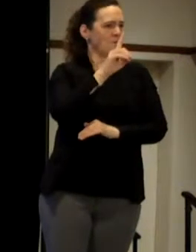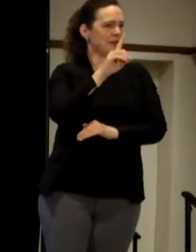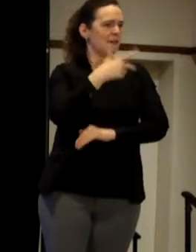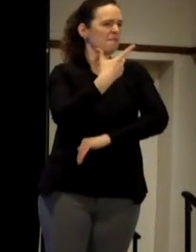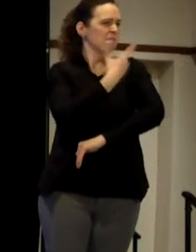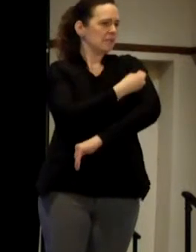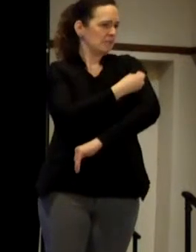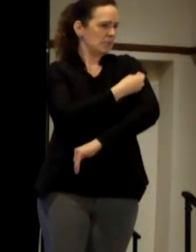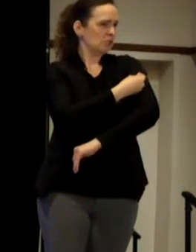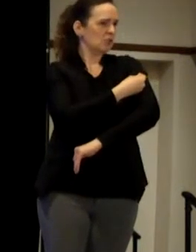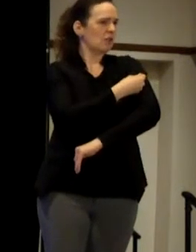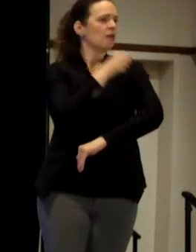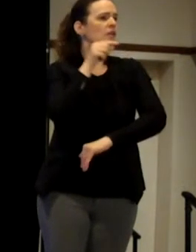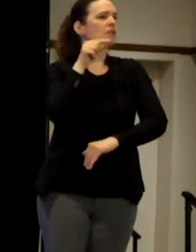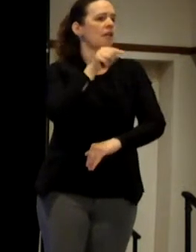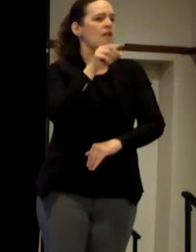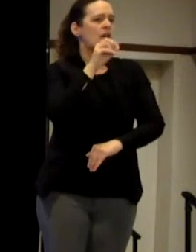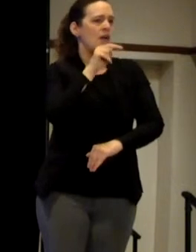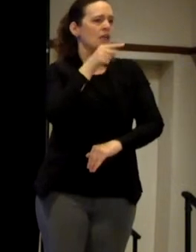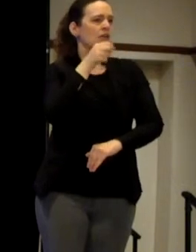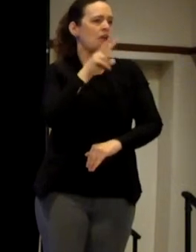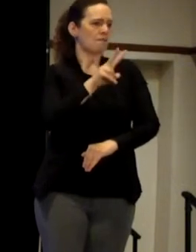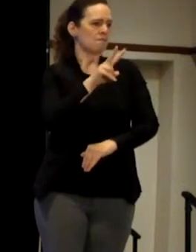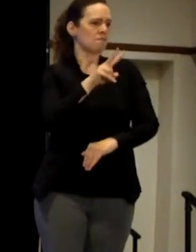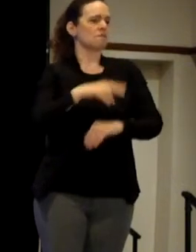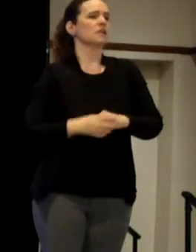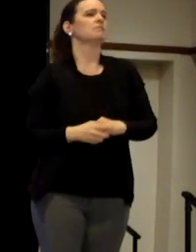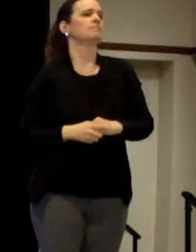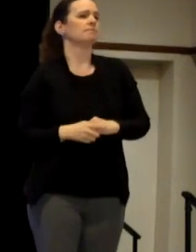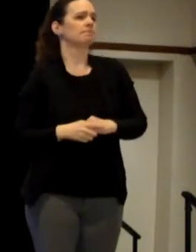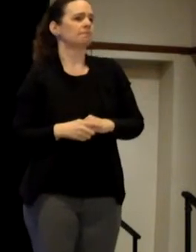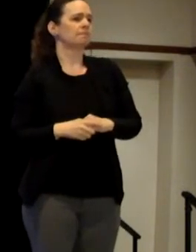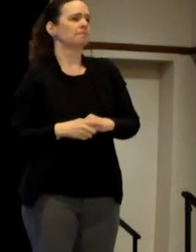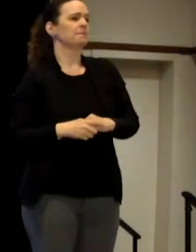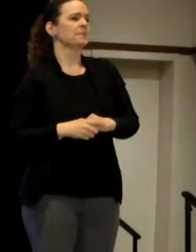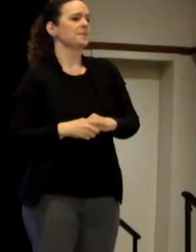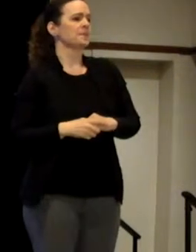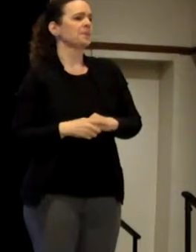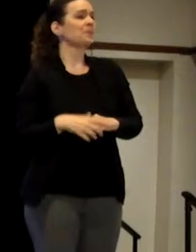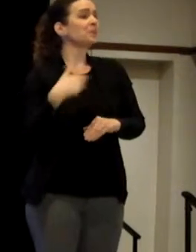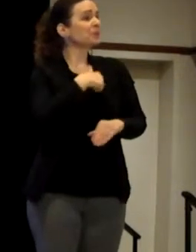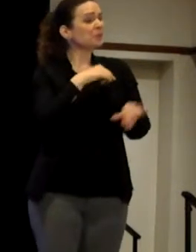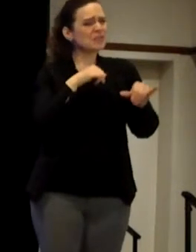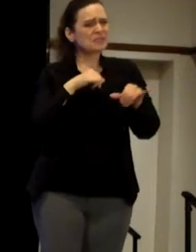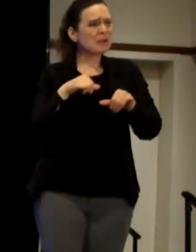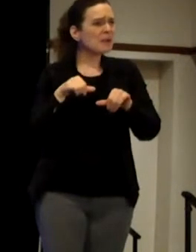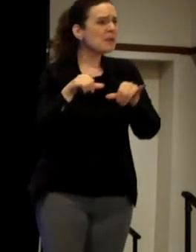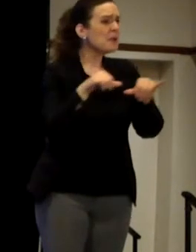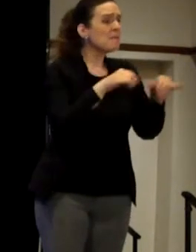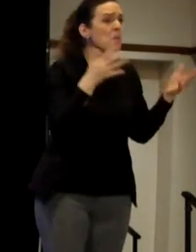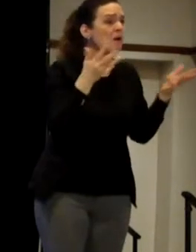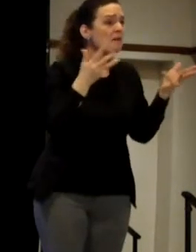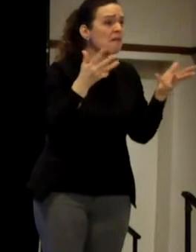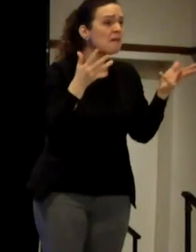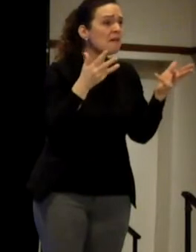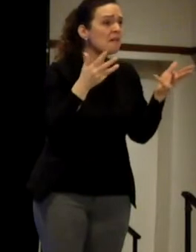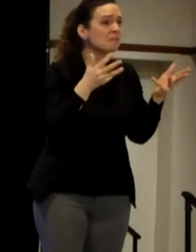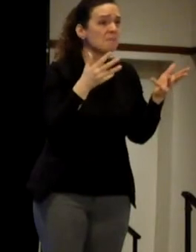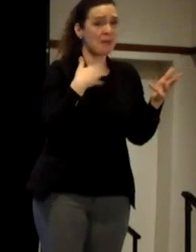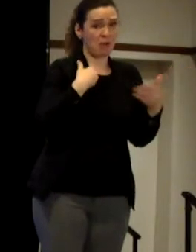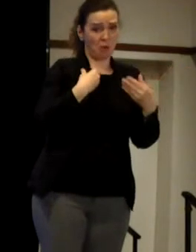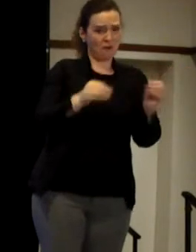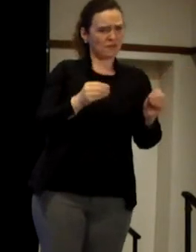covidvaccinations@ongov.net, and we can do the same thing, and we'll go out and get them vaccinated. Or if you call my office, we'll take on the information and get it done